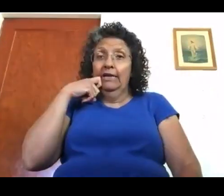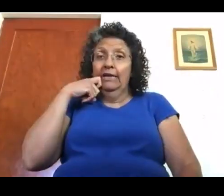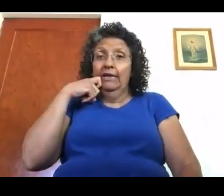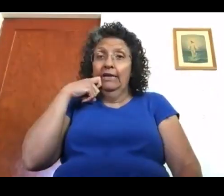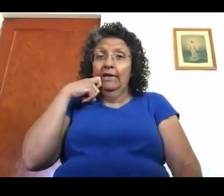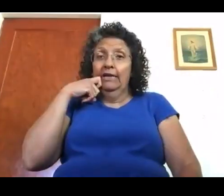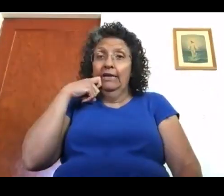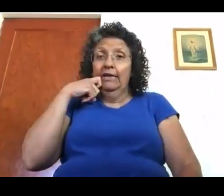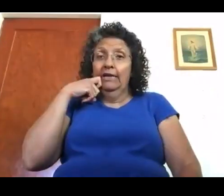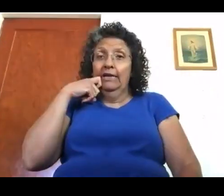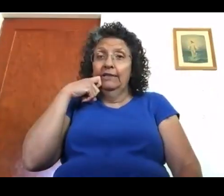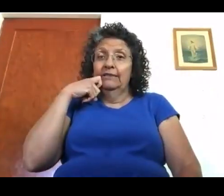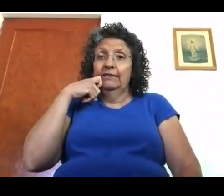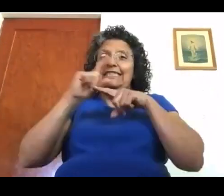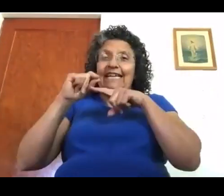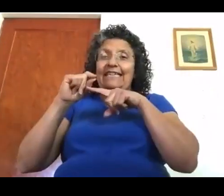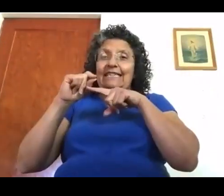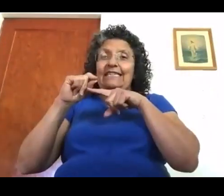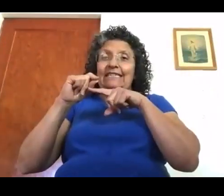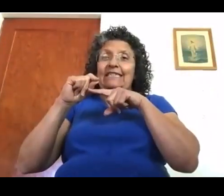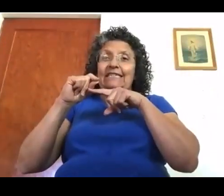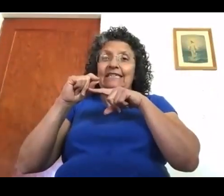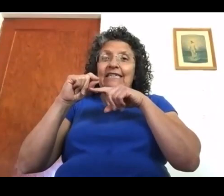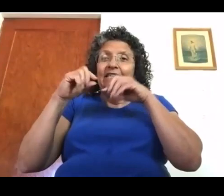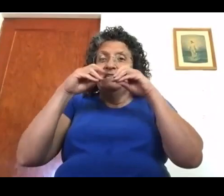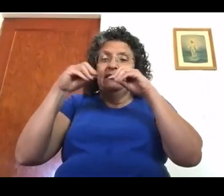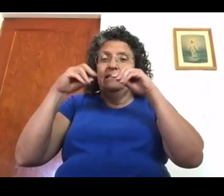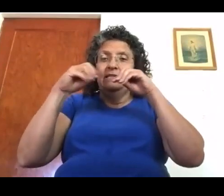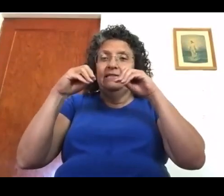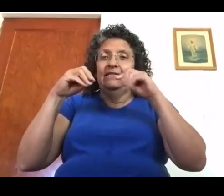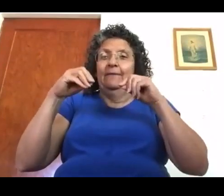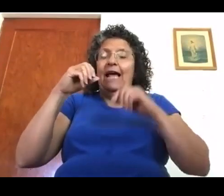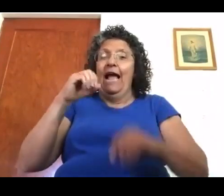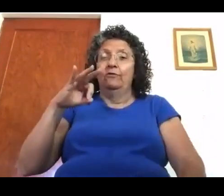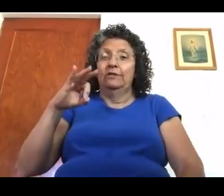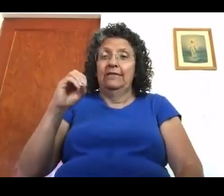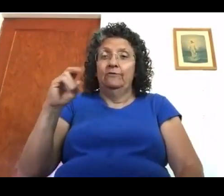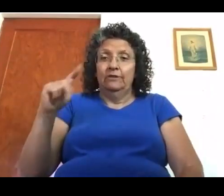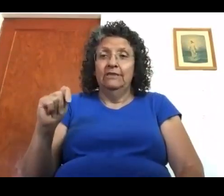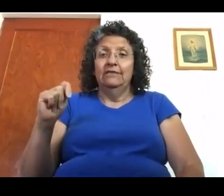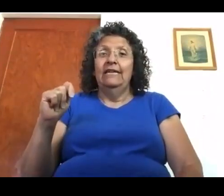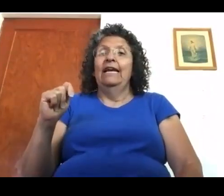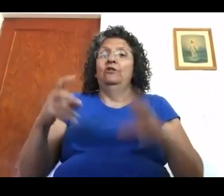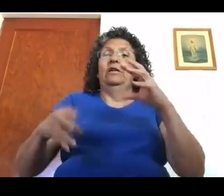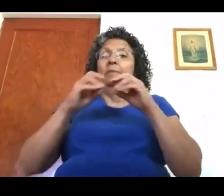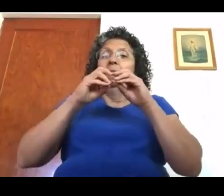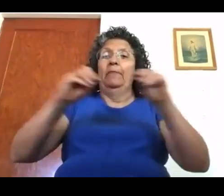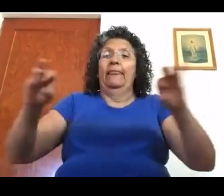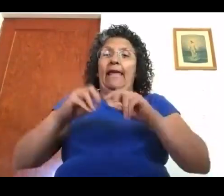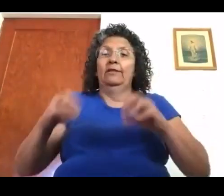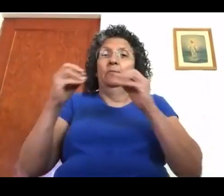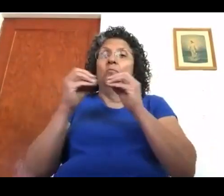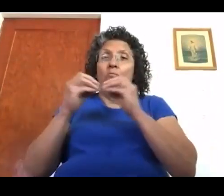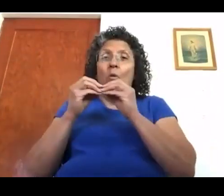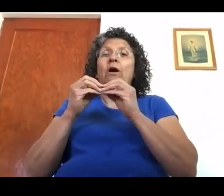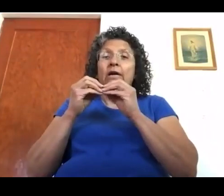the seeds come out and can plant more brittle bushes. So that's a really common one you might